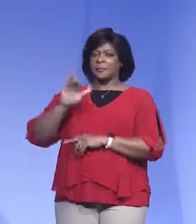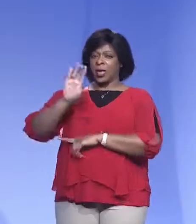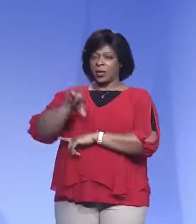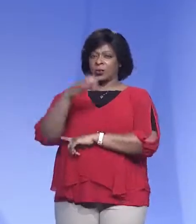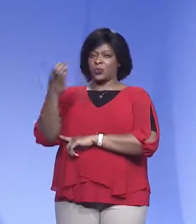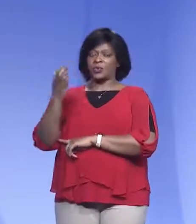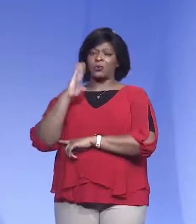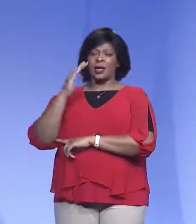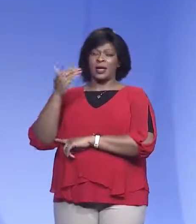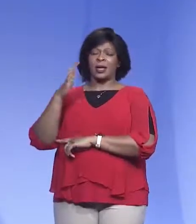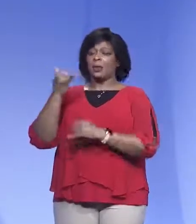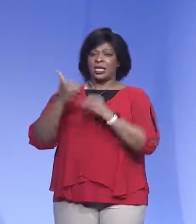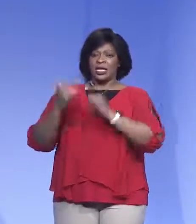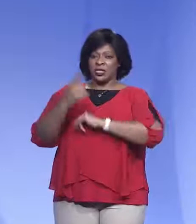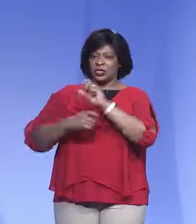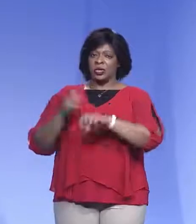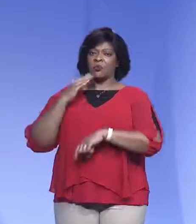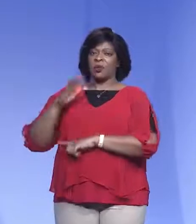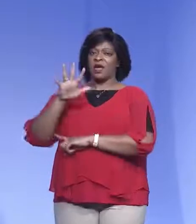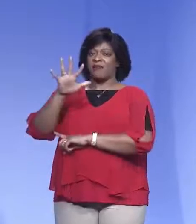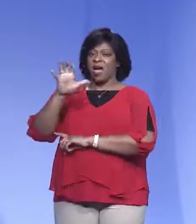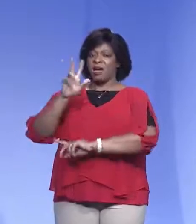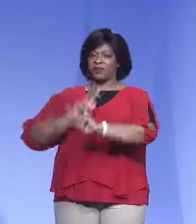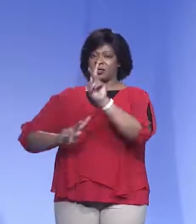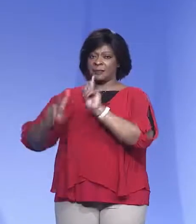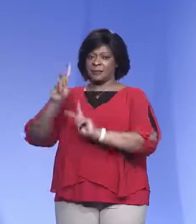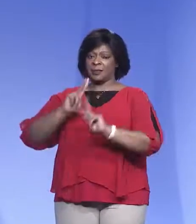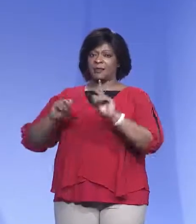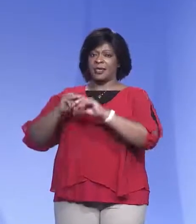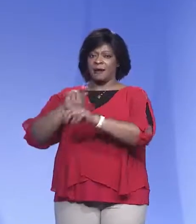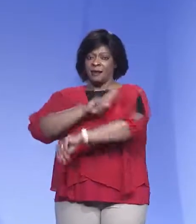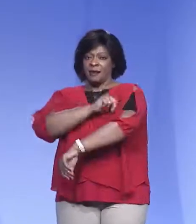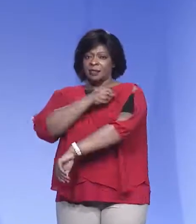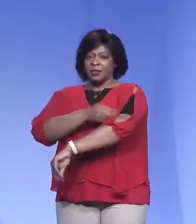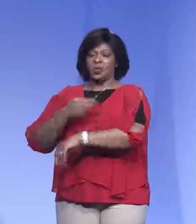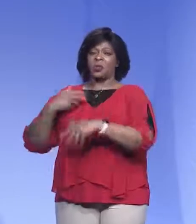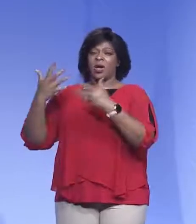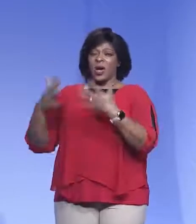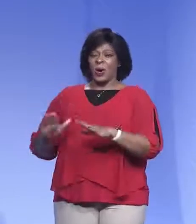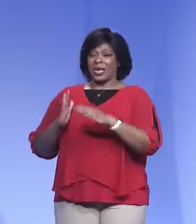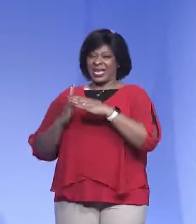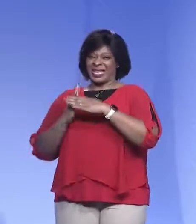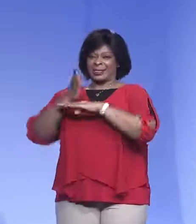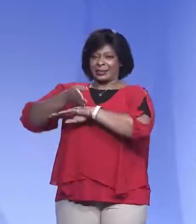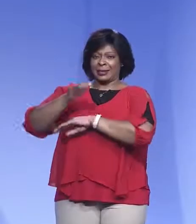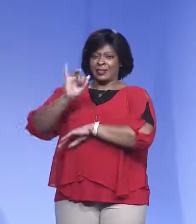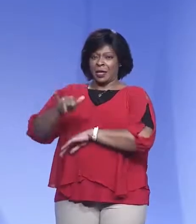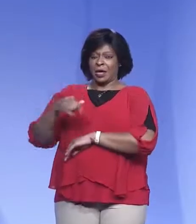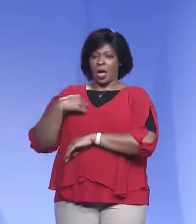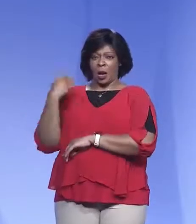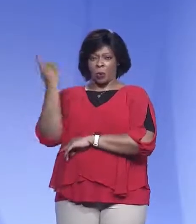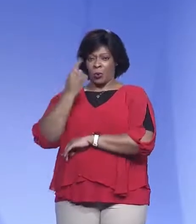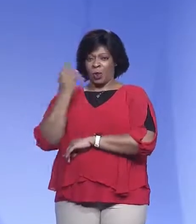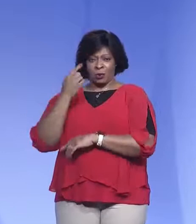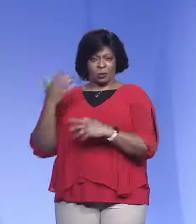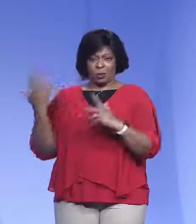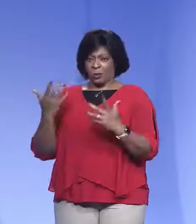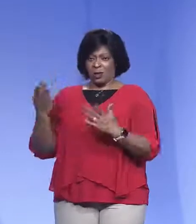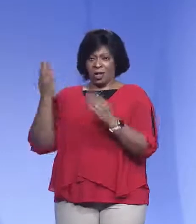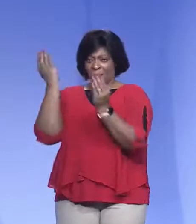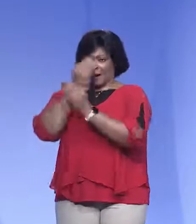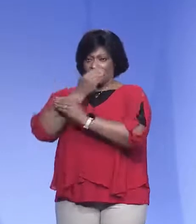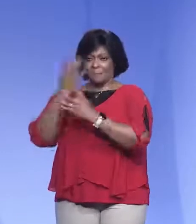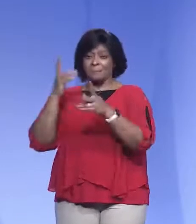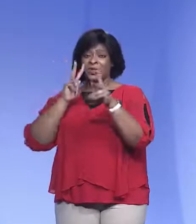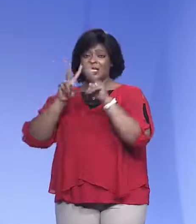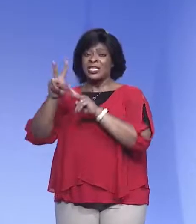there would be by the end of the year there'd be 500 people in the hospital, and we've already exceeded that. So I'm wondering what the updated predictions